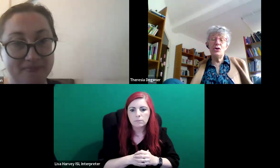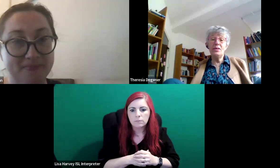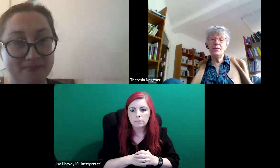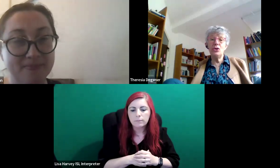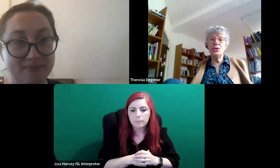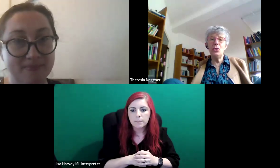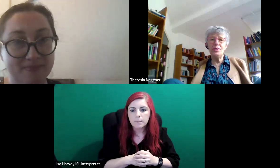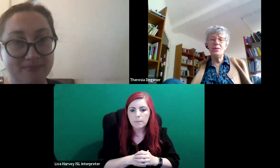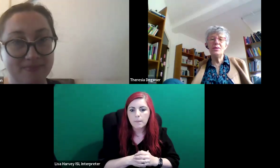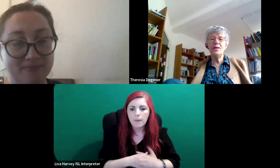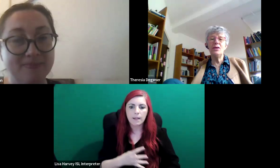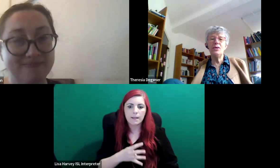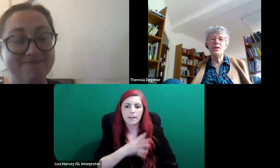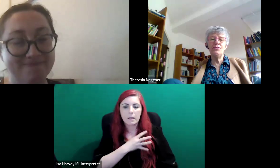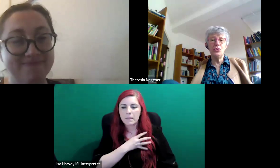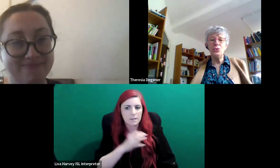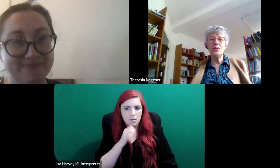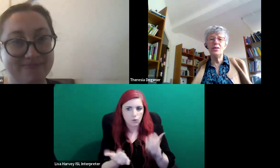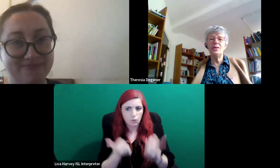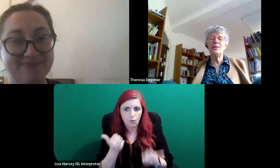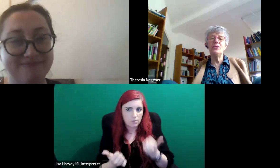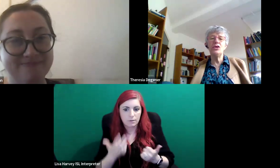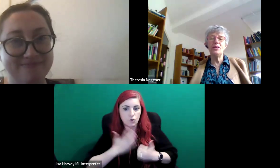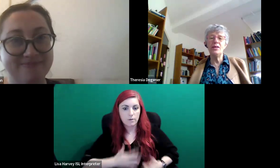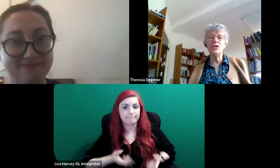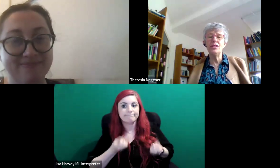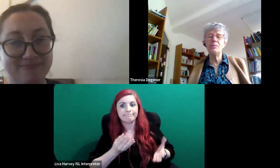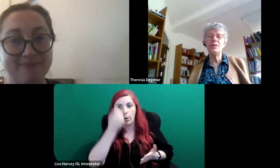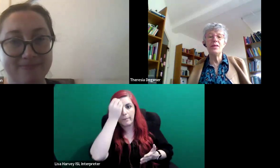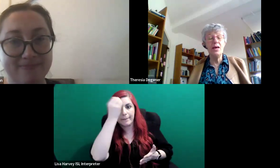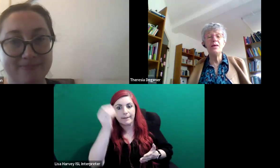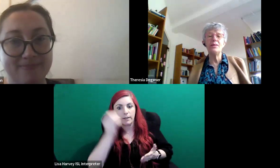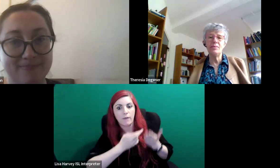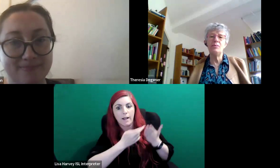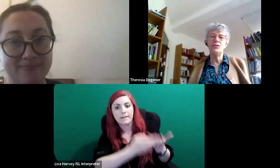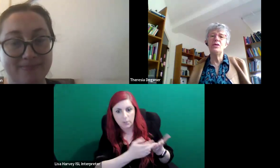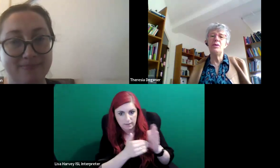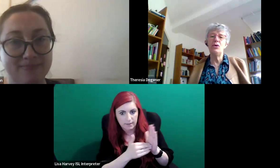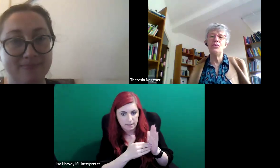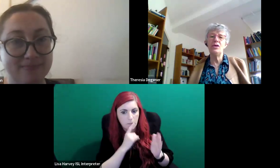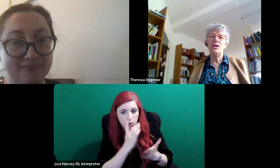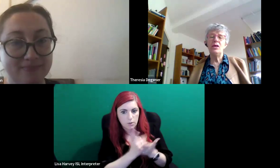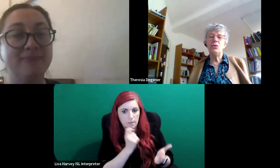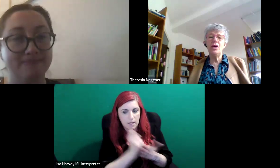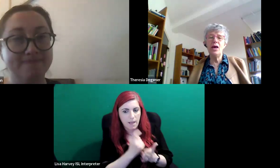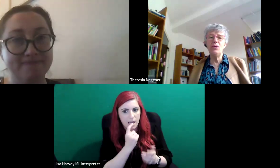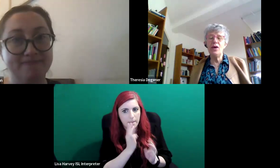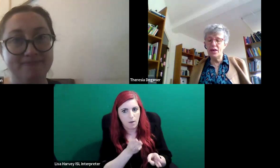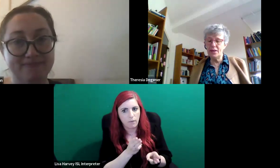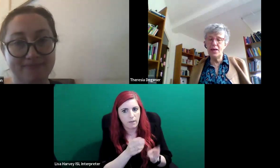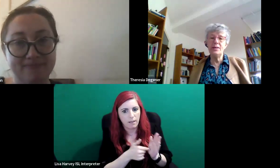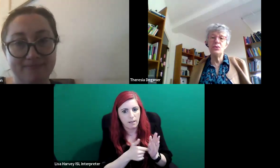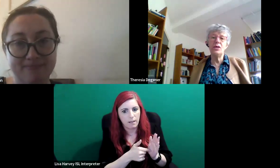Again, the committee is not a court. It can only give views and recommendations, but they are sometimes very powerful. We